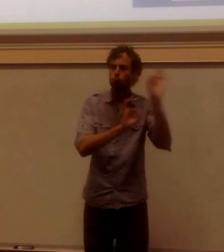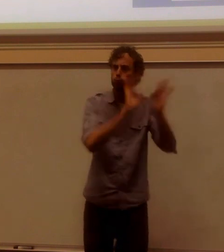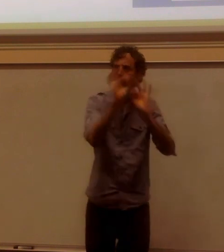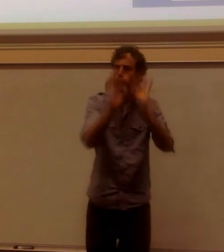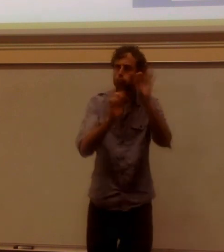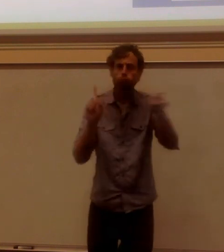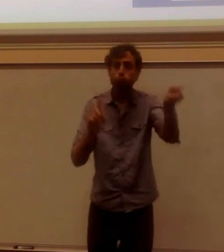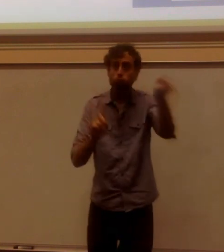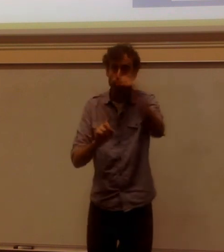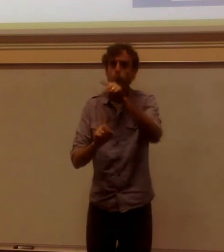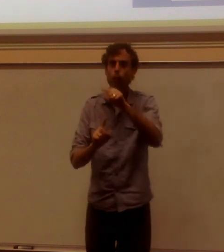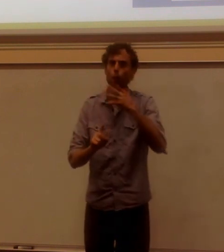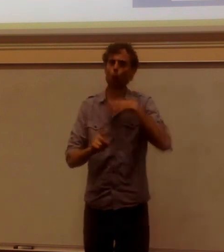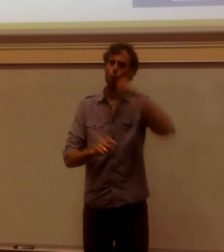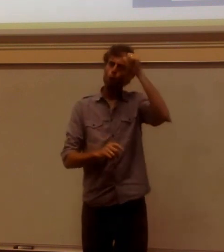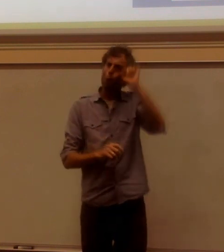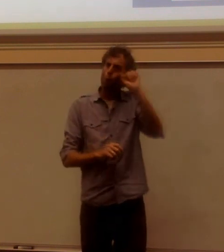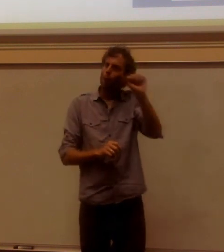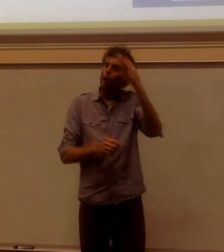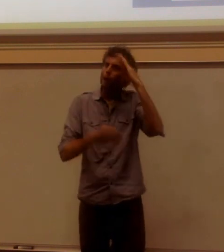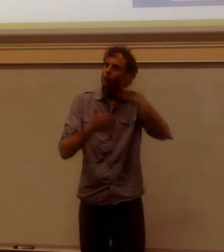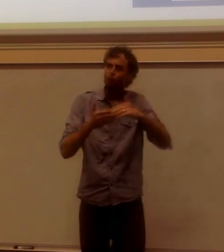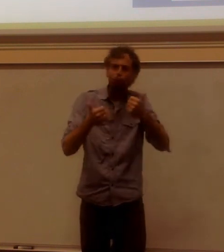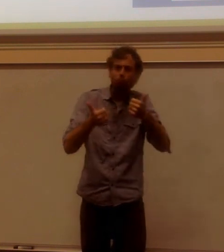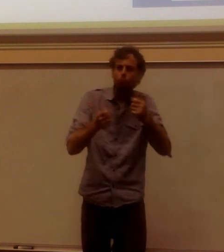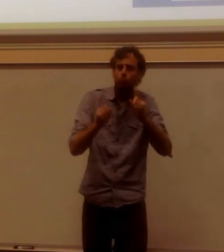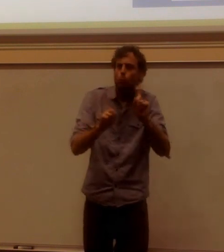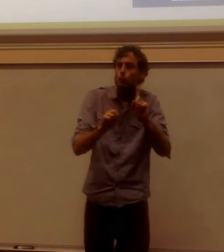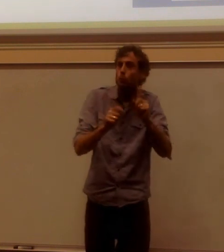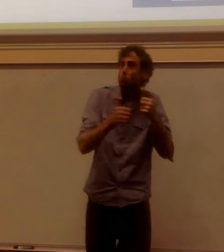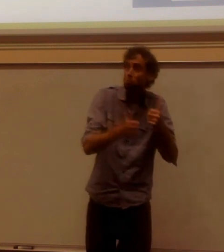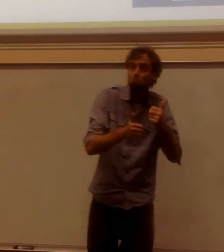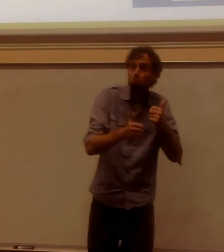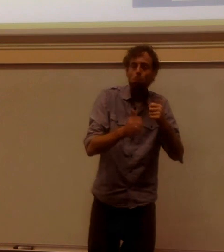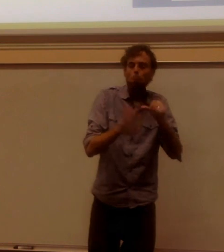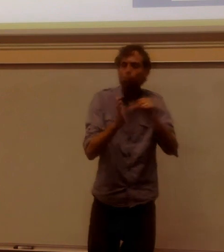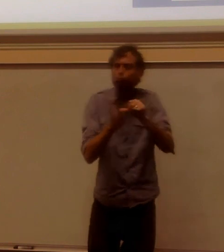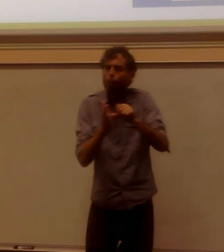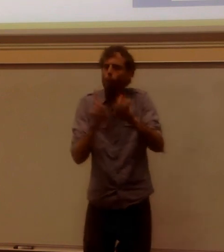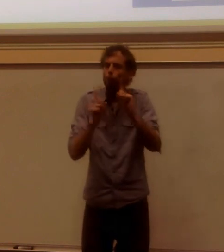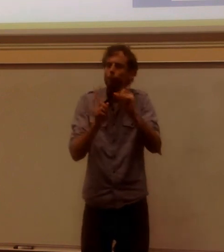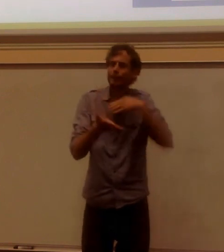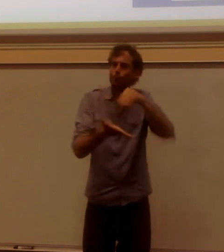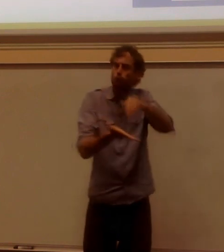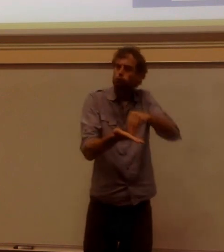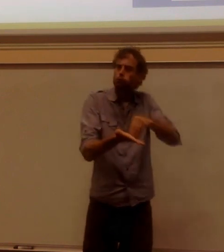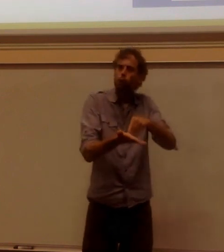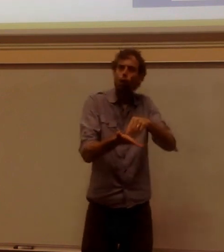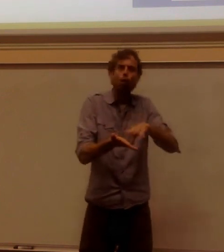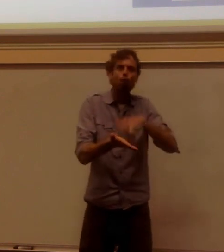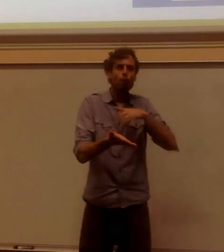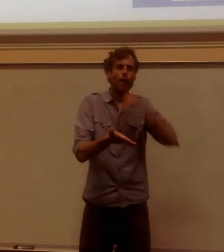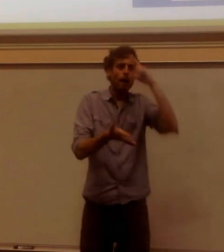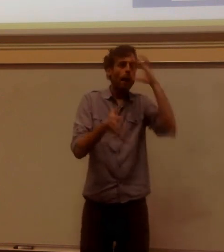have experience of working with VRS and VRI. We wanted to examine their experiences, any problems